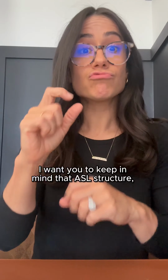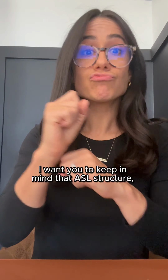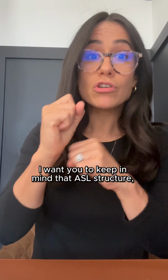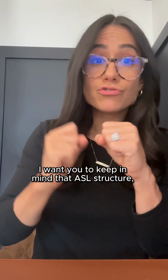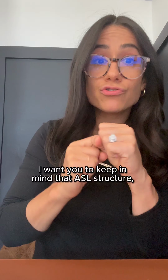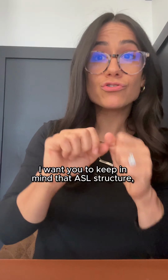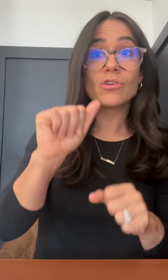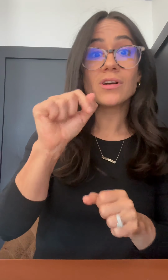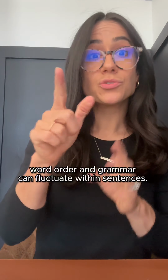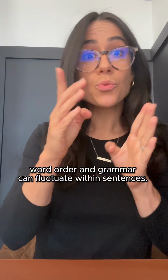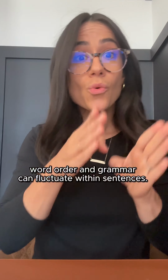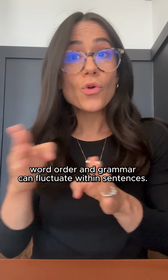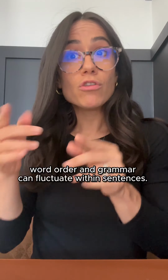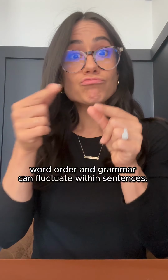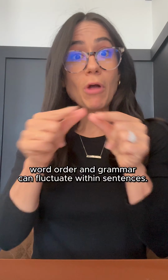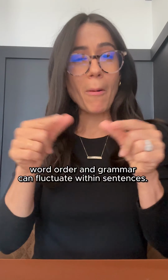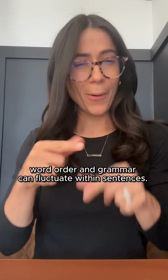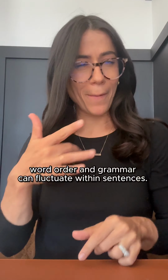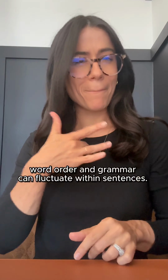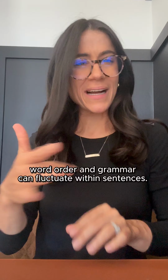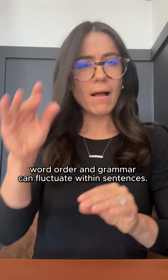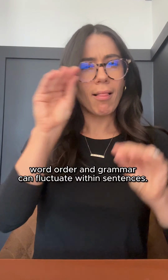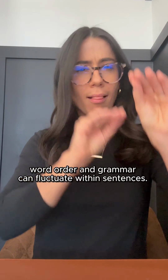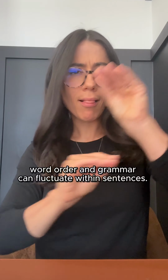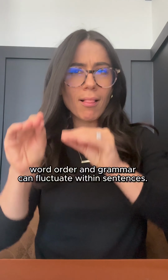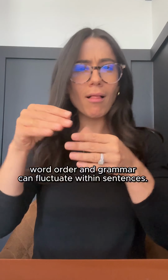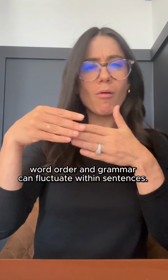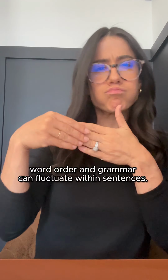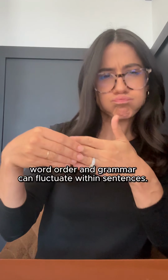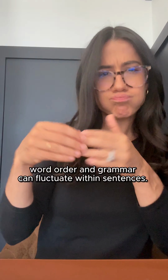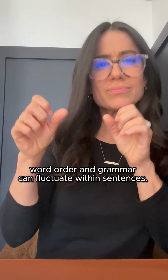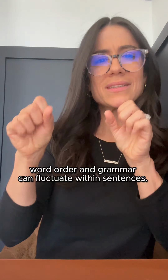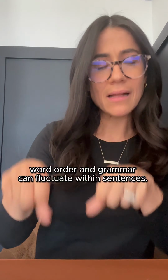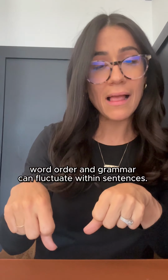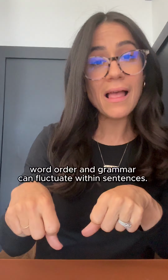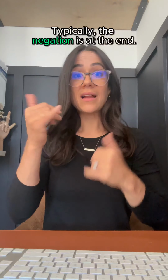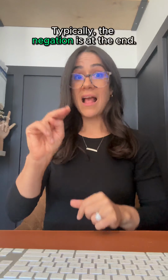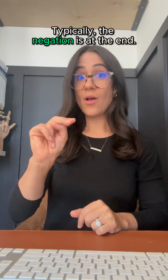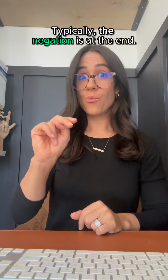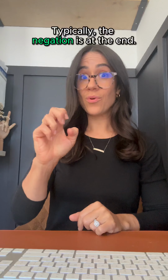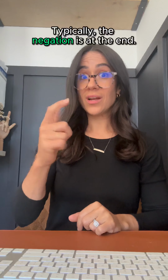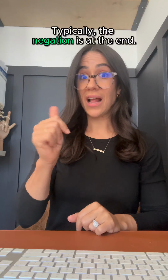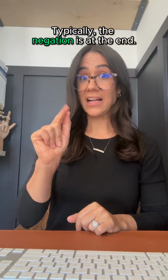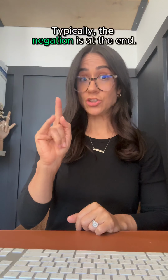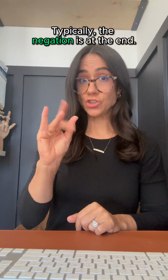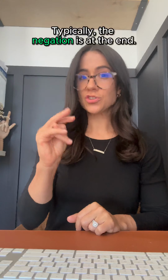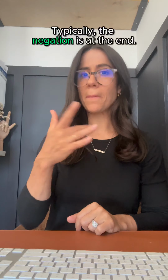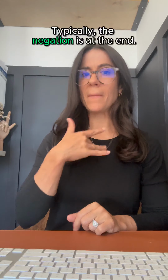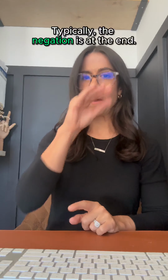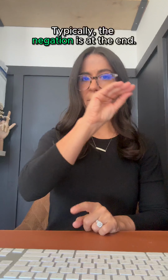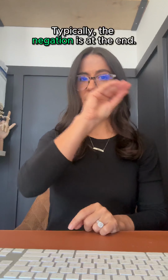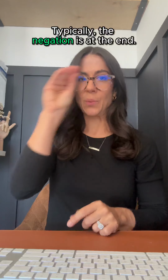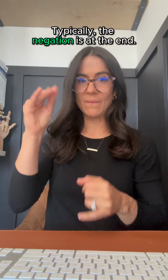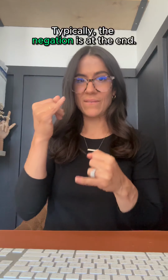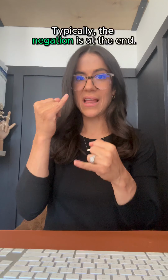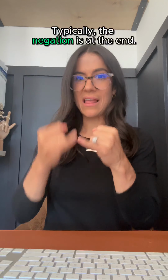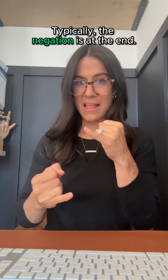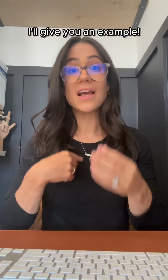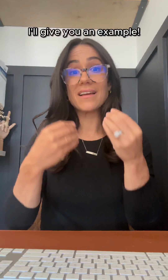structure, word order, and grammar can fluctuate within sentences. Typically, the negation is at the end. I'll give